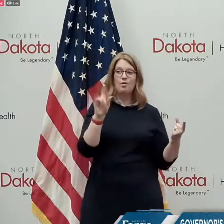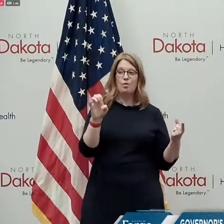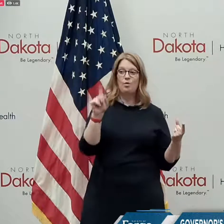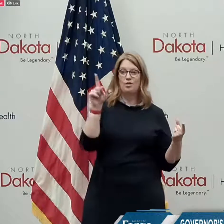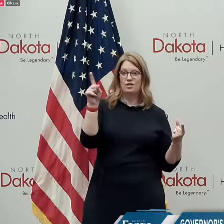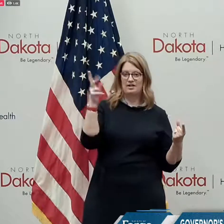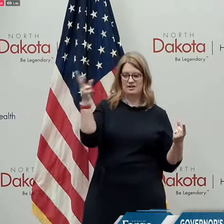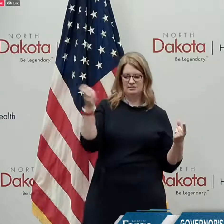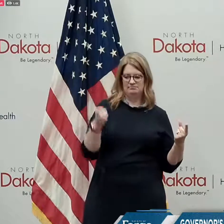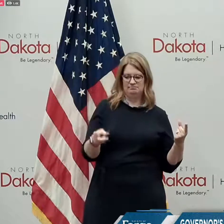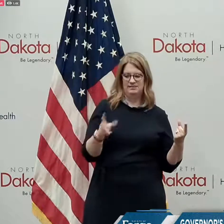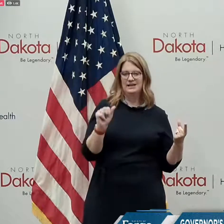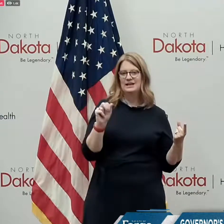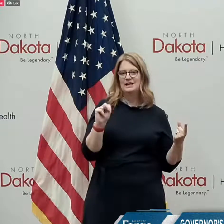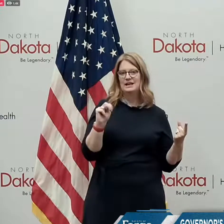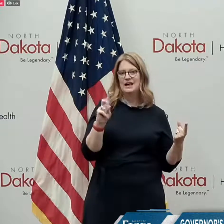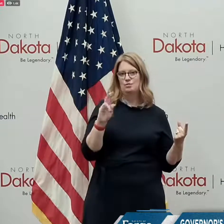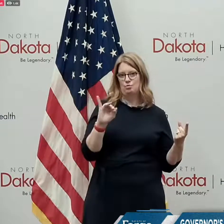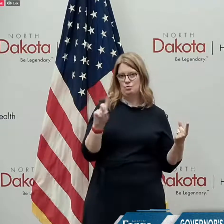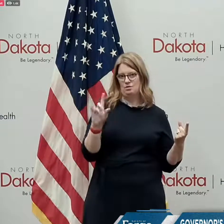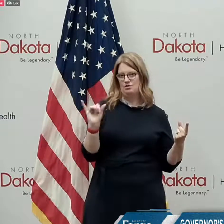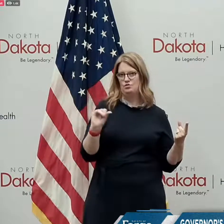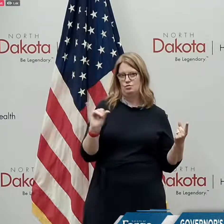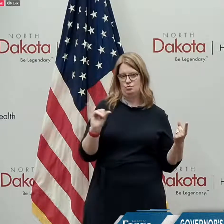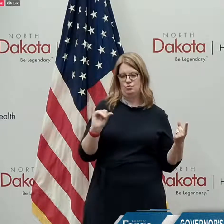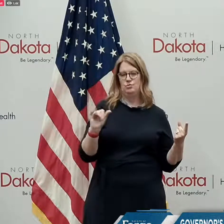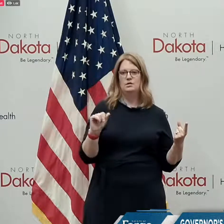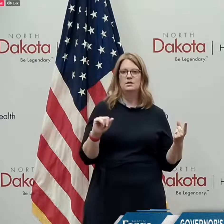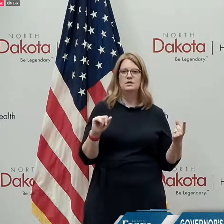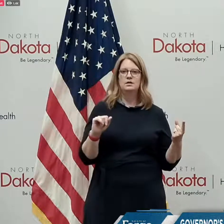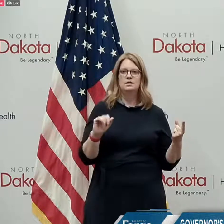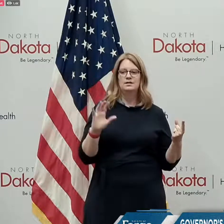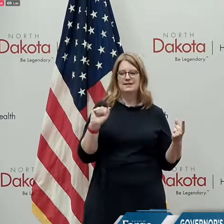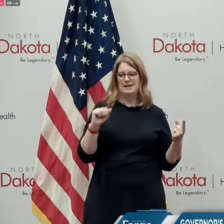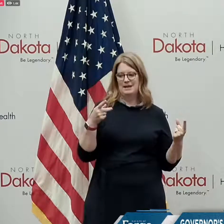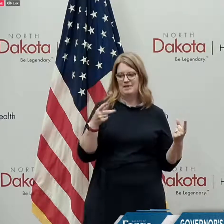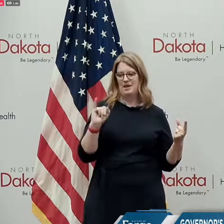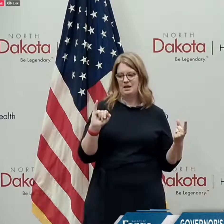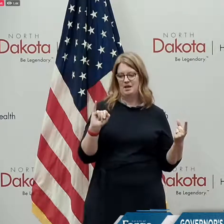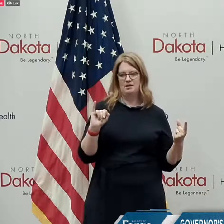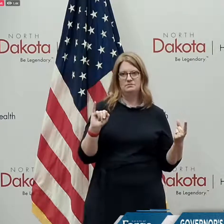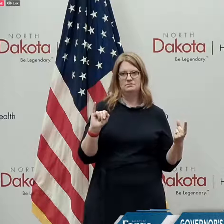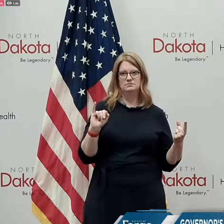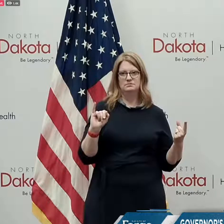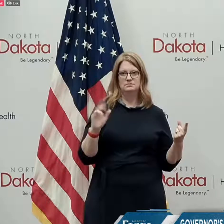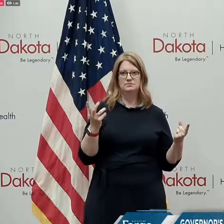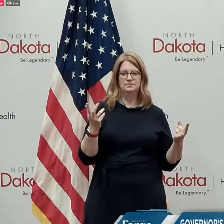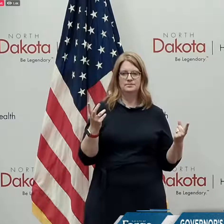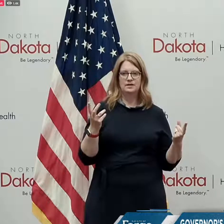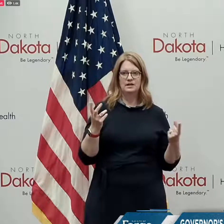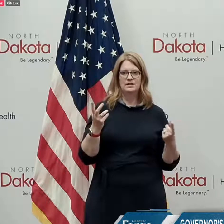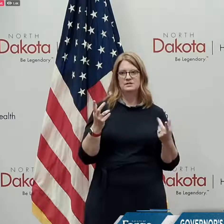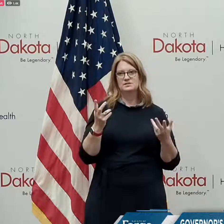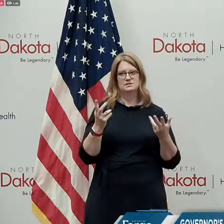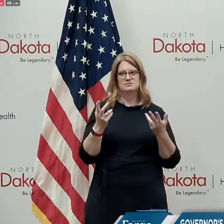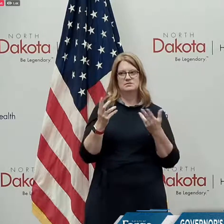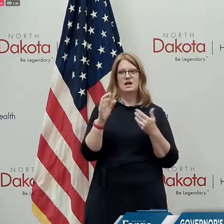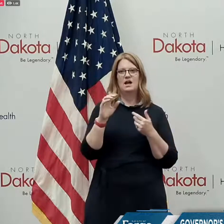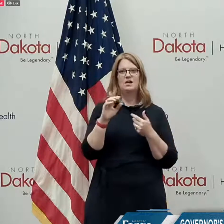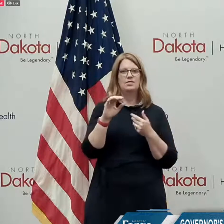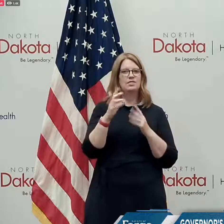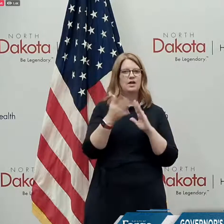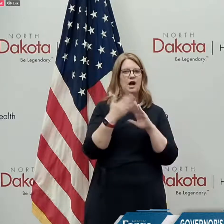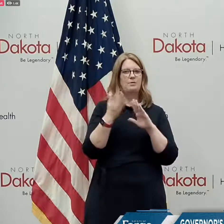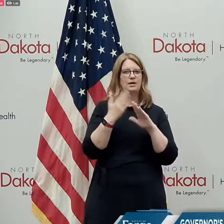in the Android operating system also. So they have an API, which is just an interface. It's the way the operating system talks to